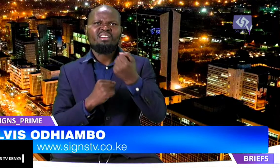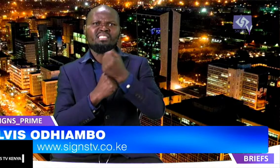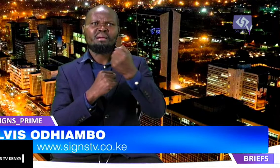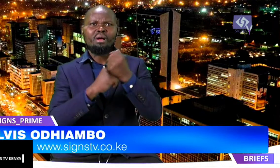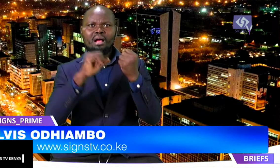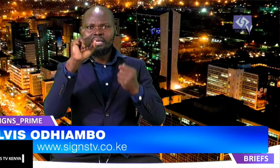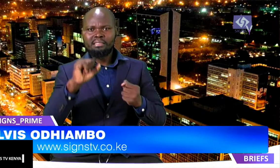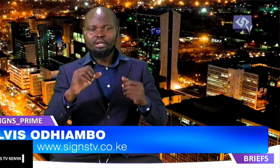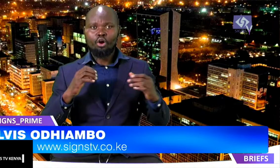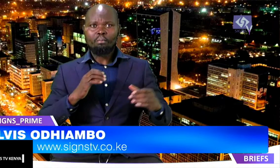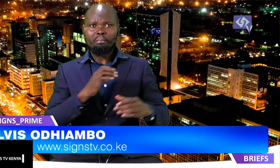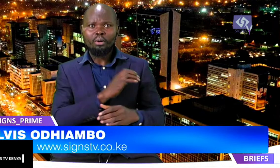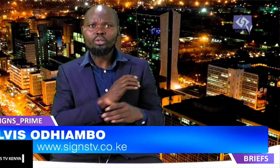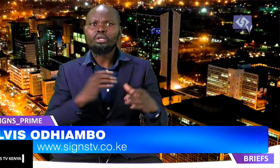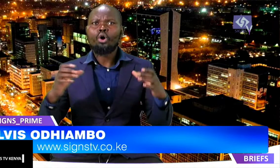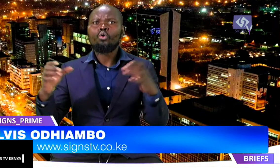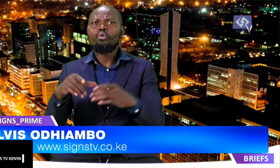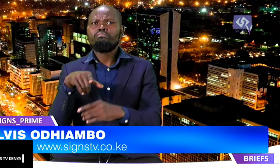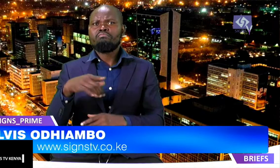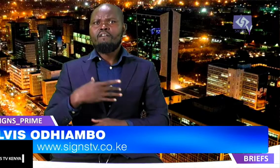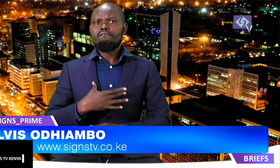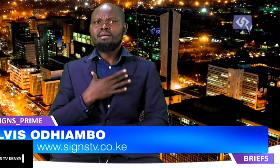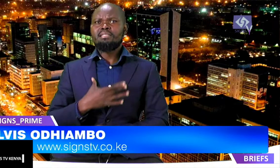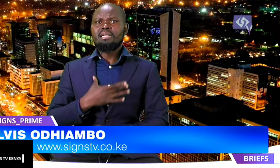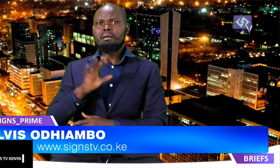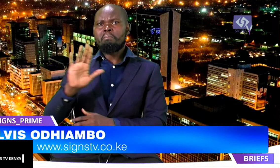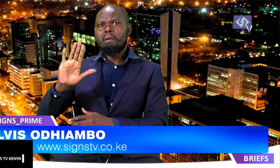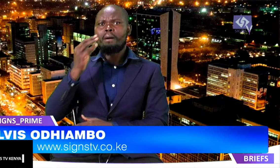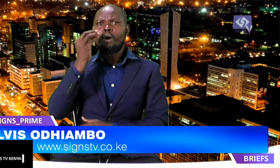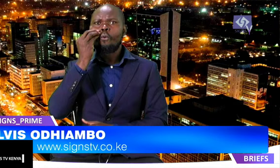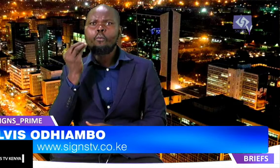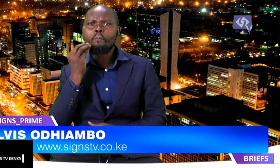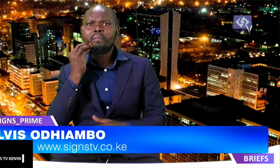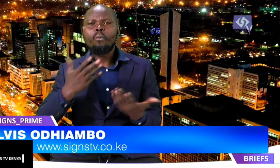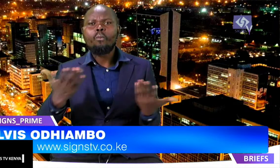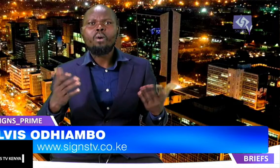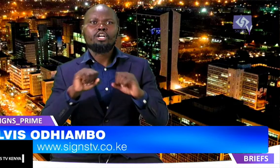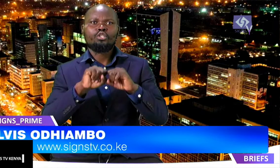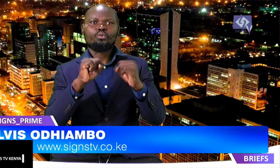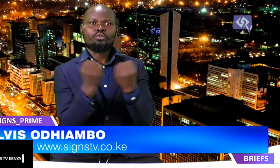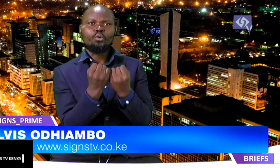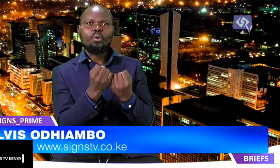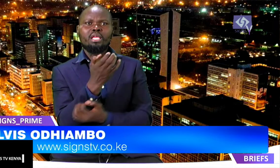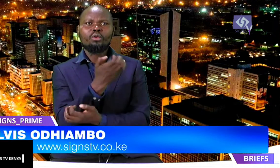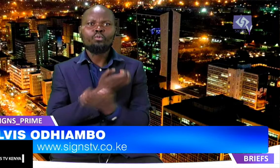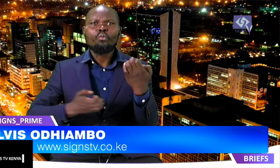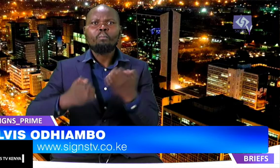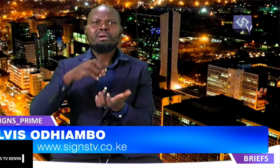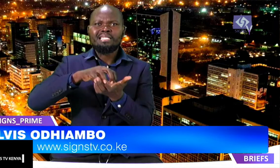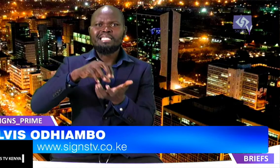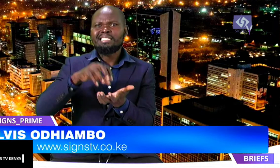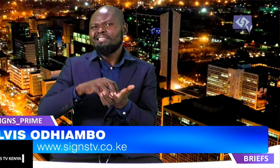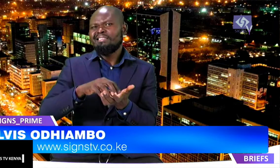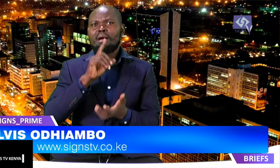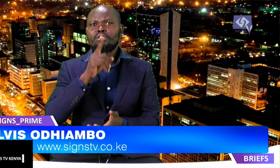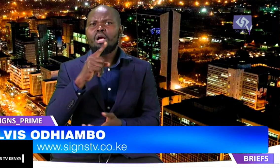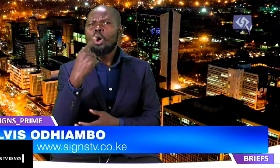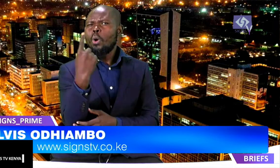their socio-economic status to ensure only the very deserving cases are selected. Embu